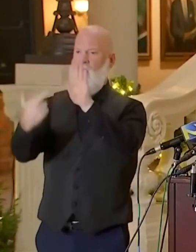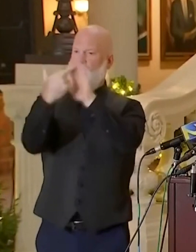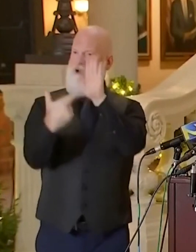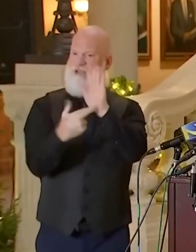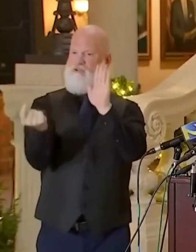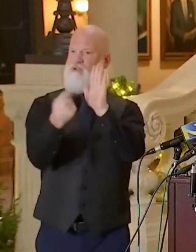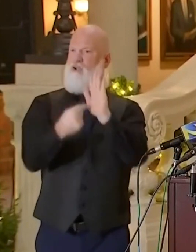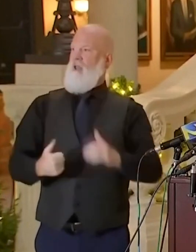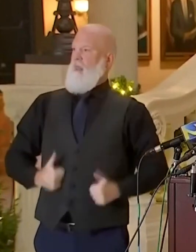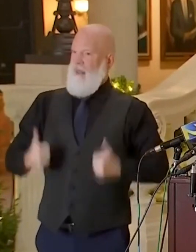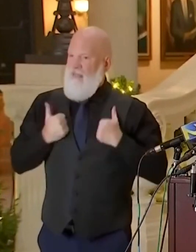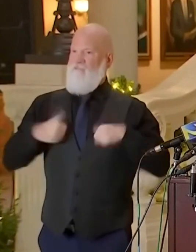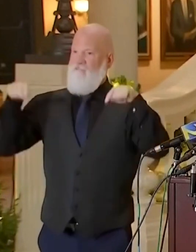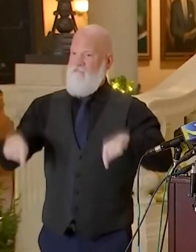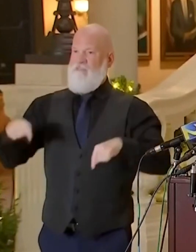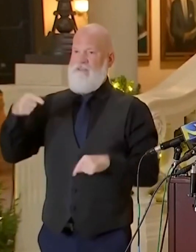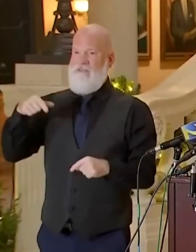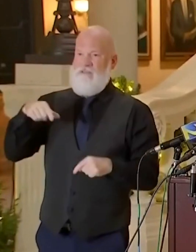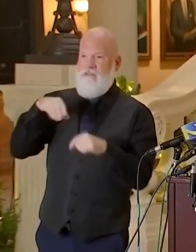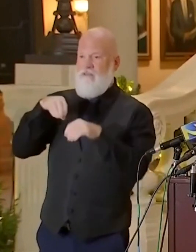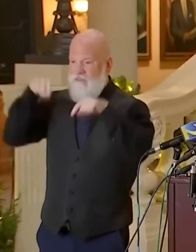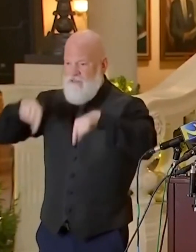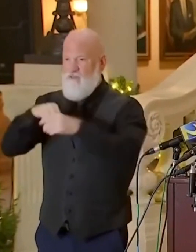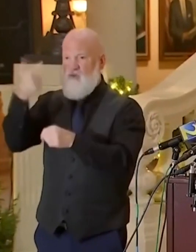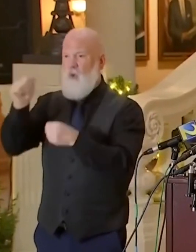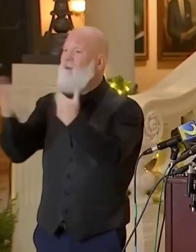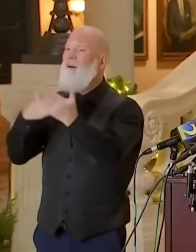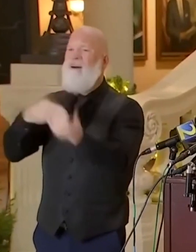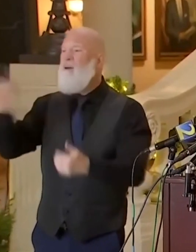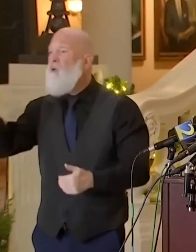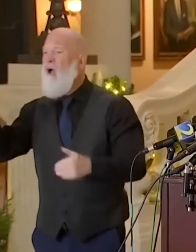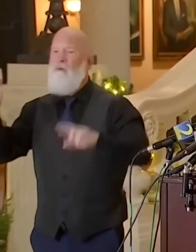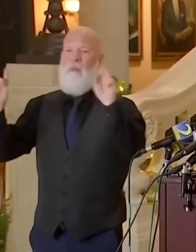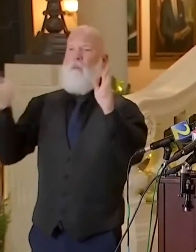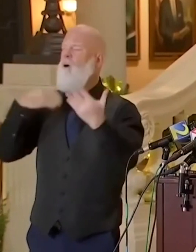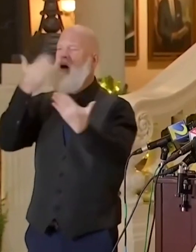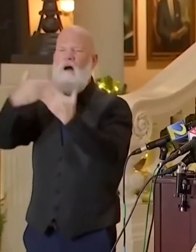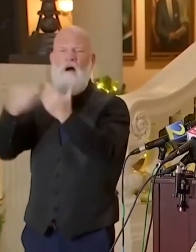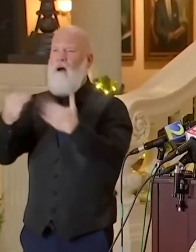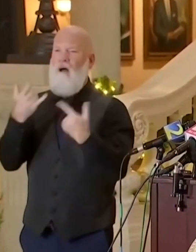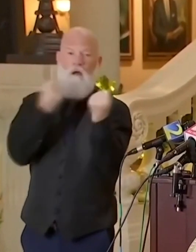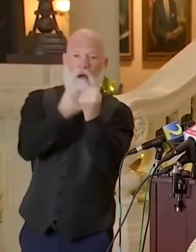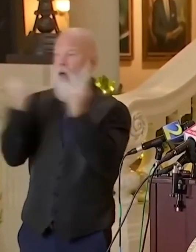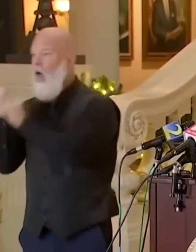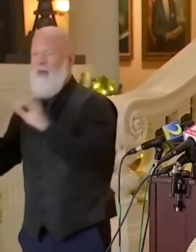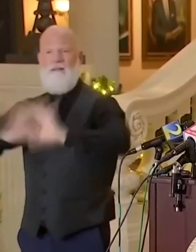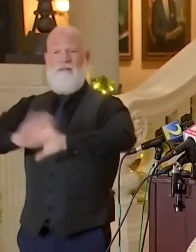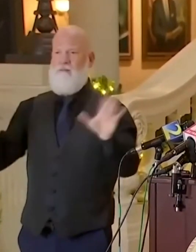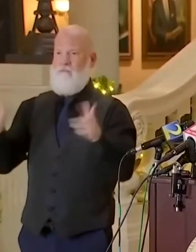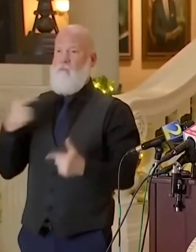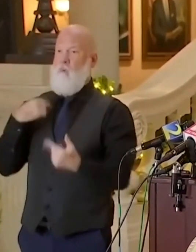whatever other party you may be a member of and whoever you align with. Upholding the law matters,